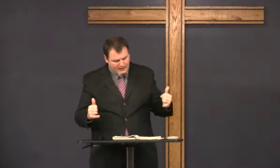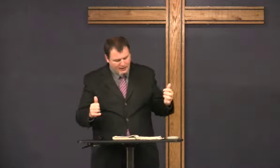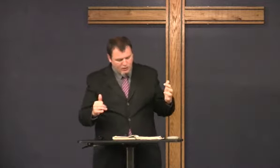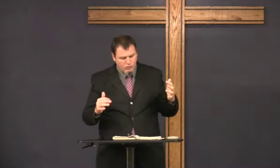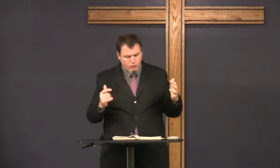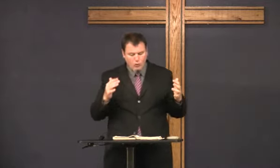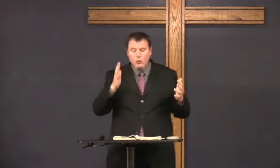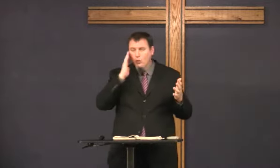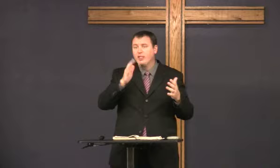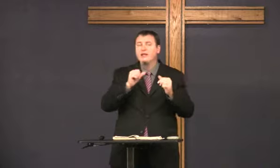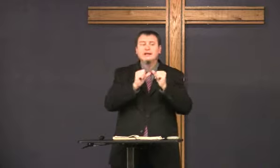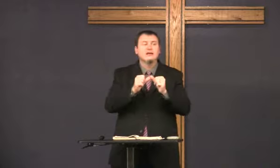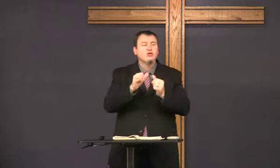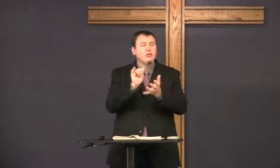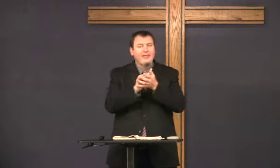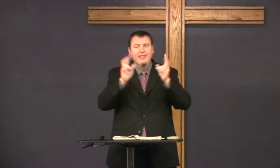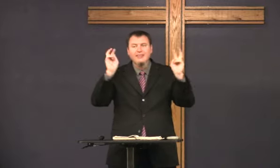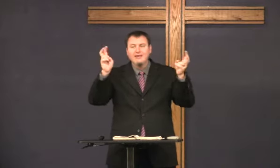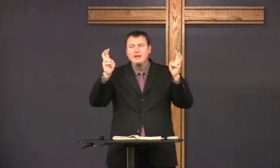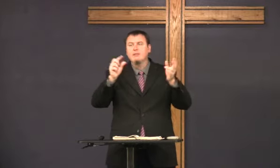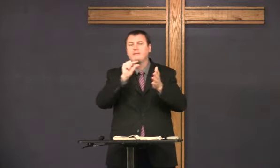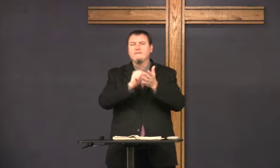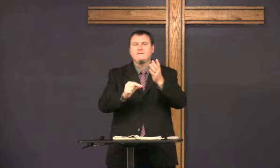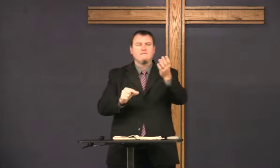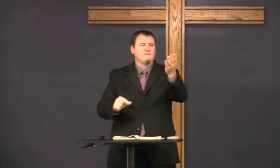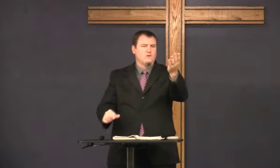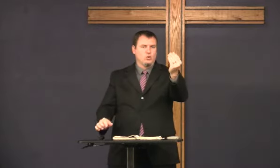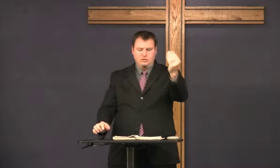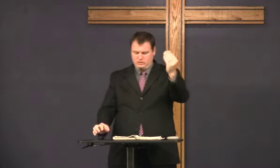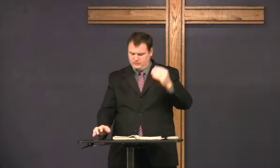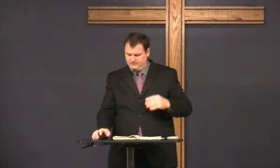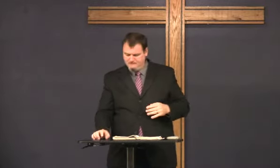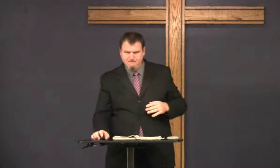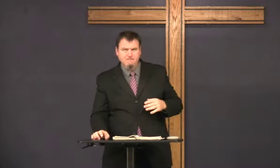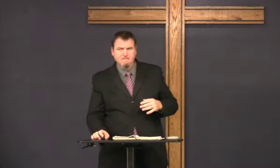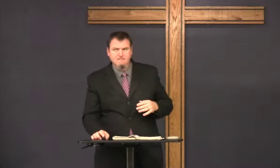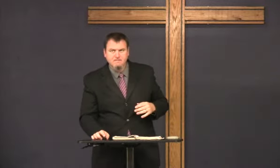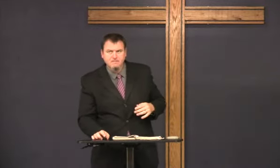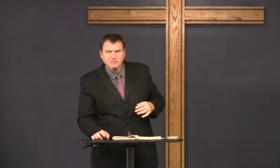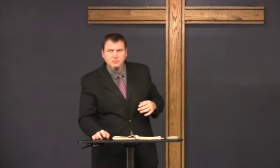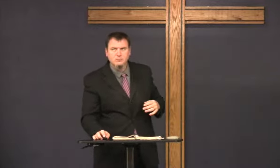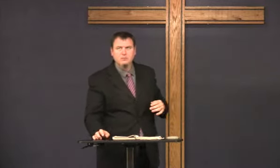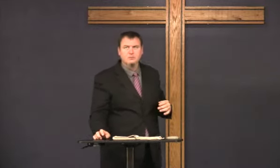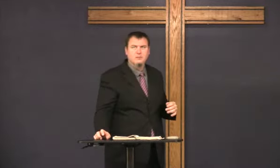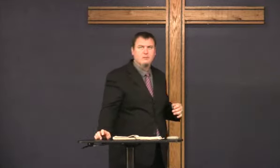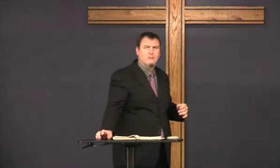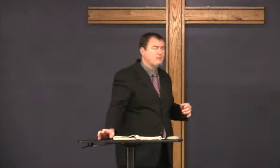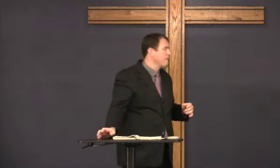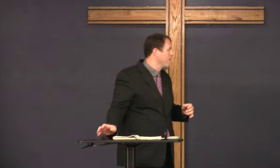Now we're going to continue with that theme in verse 14.